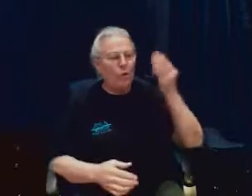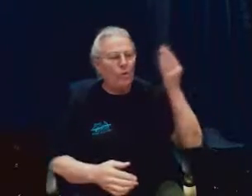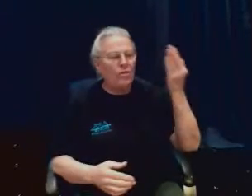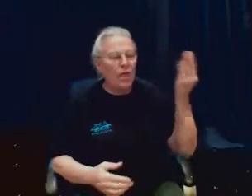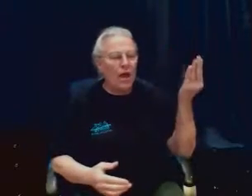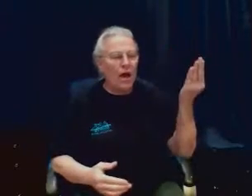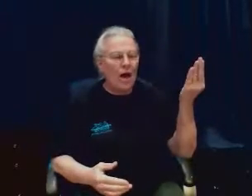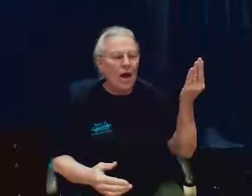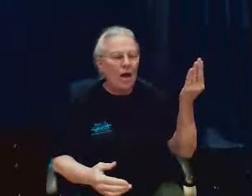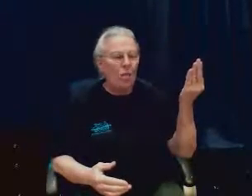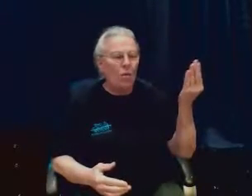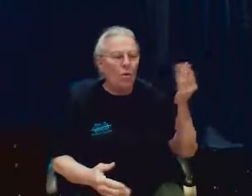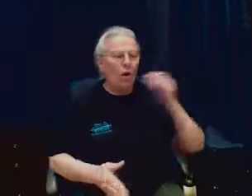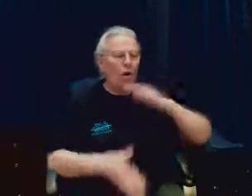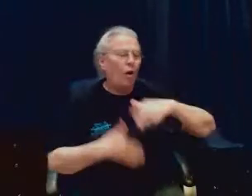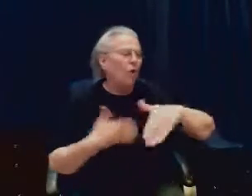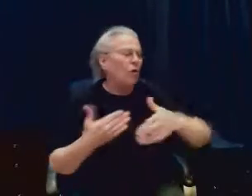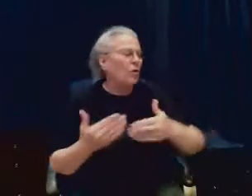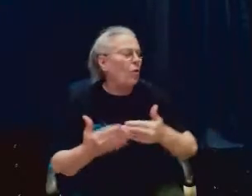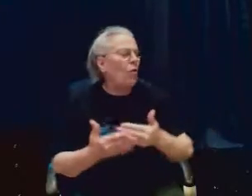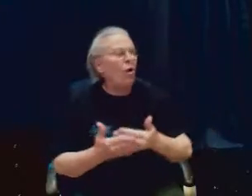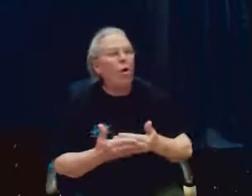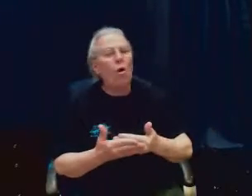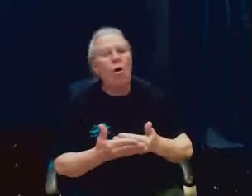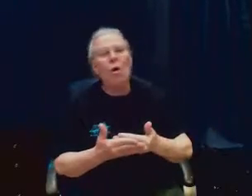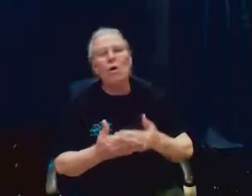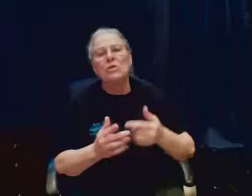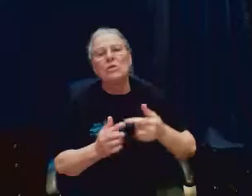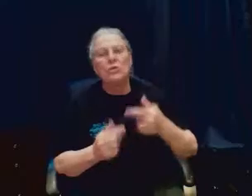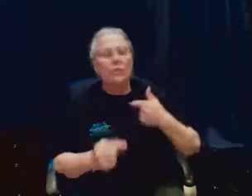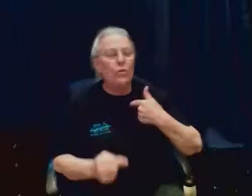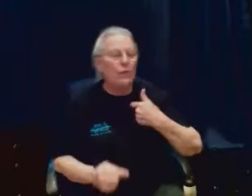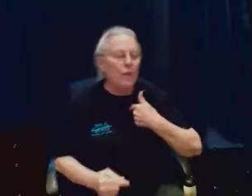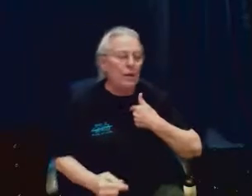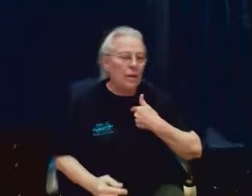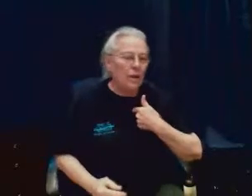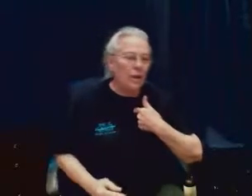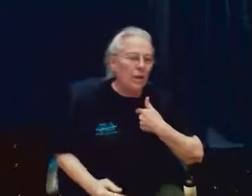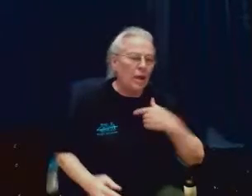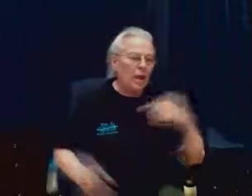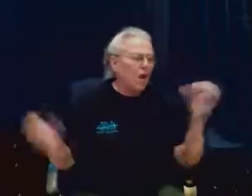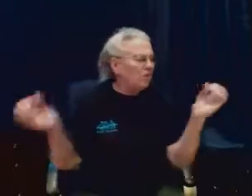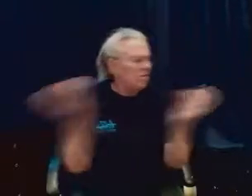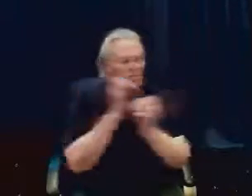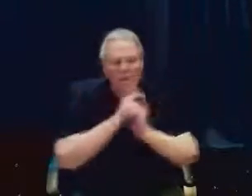oh, thou art all to me,